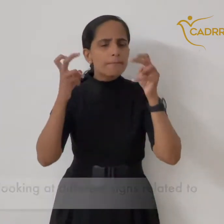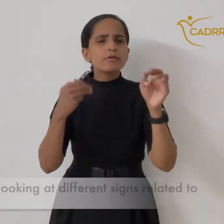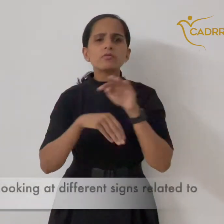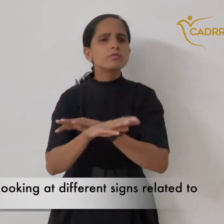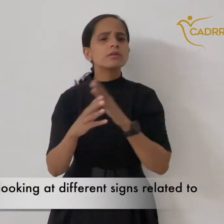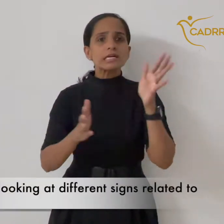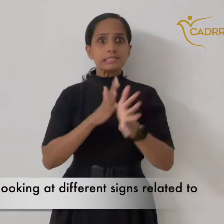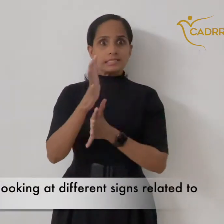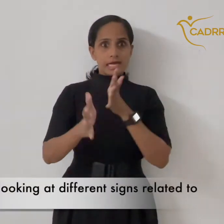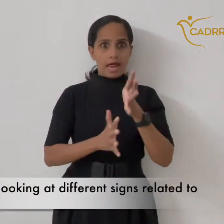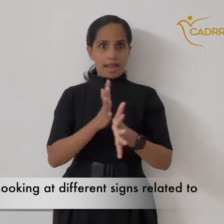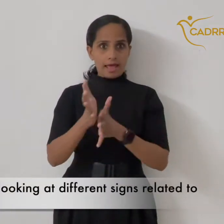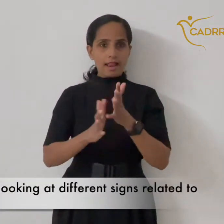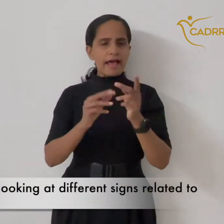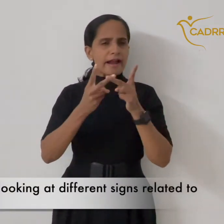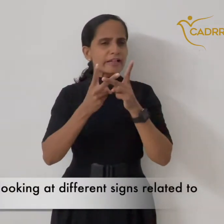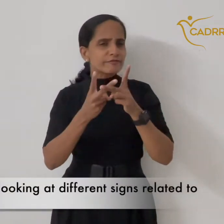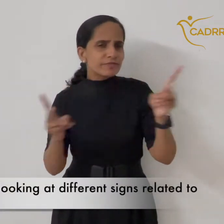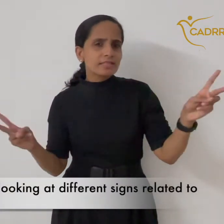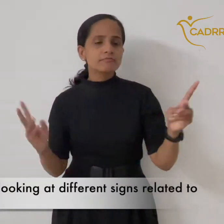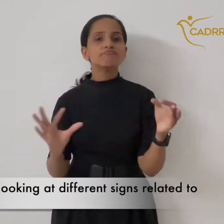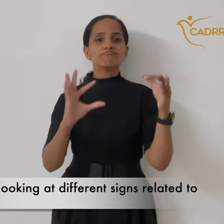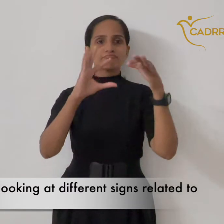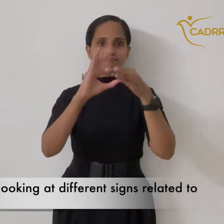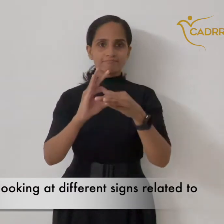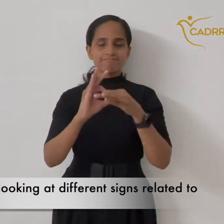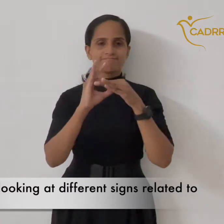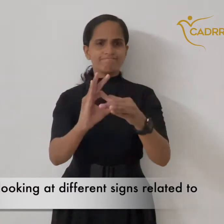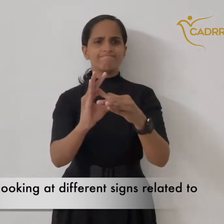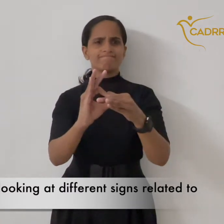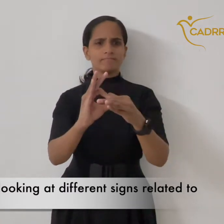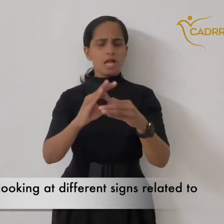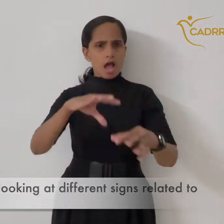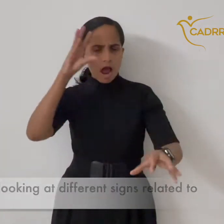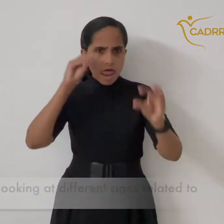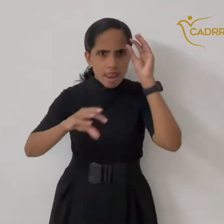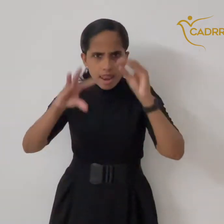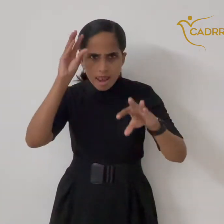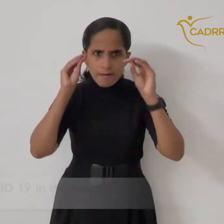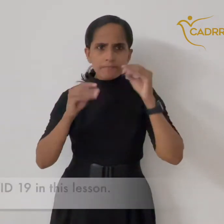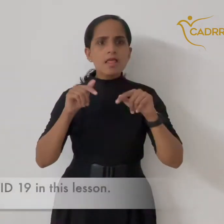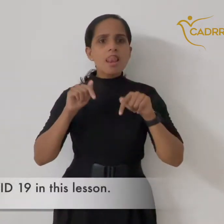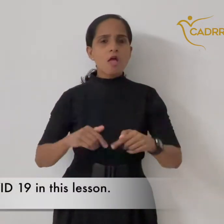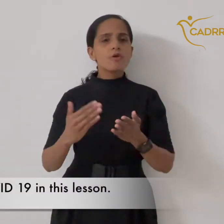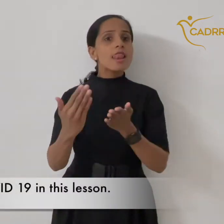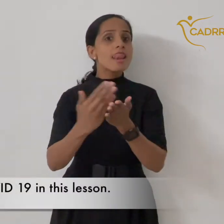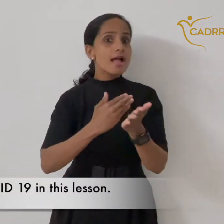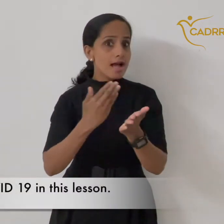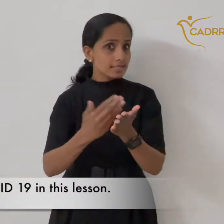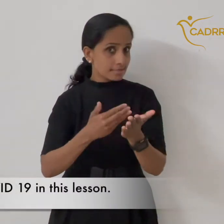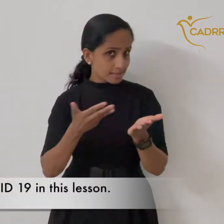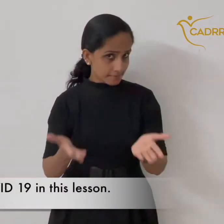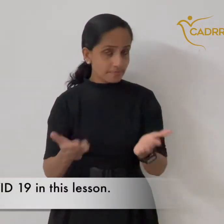So now we will be looking at different signs related to COVID-19 in this lesson.